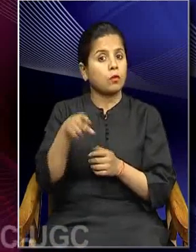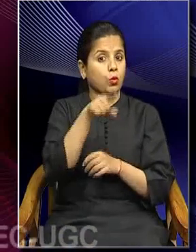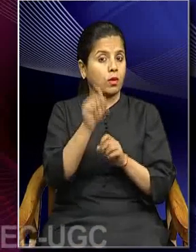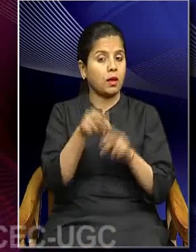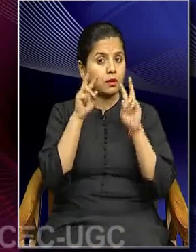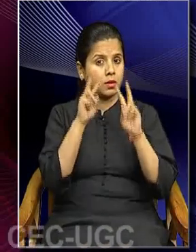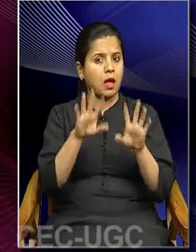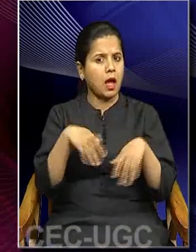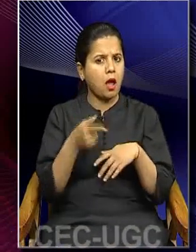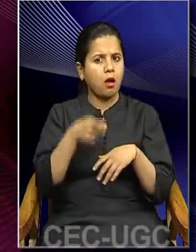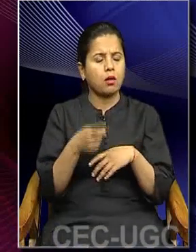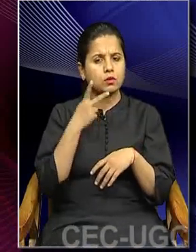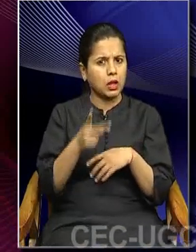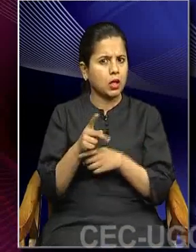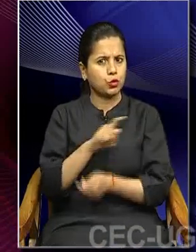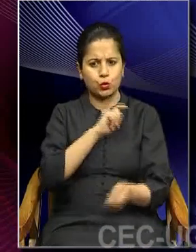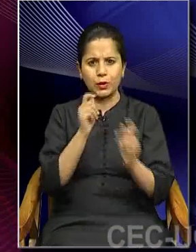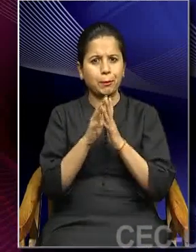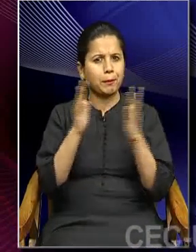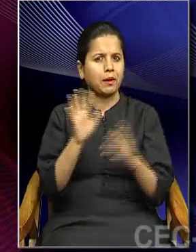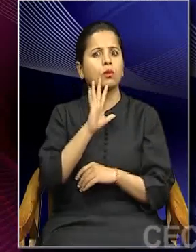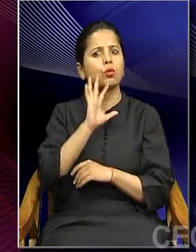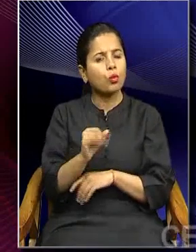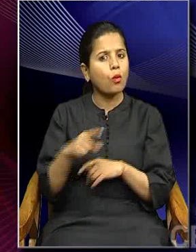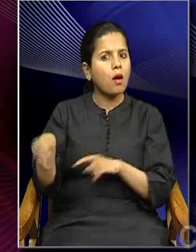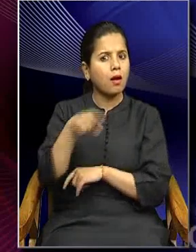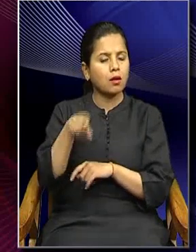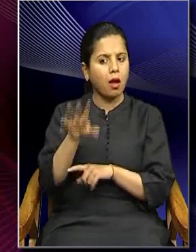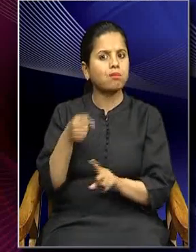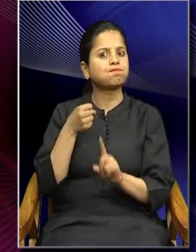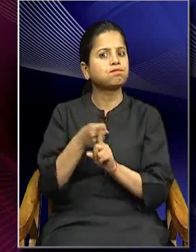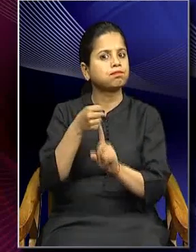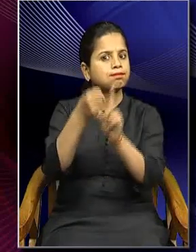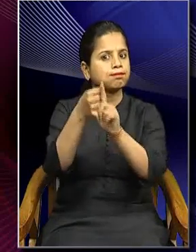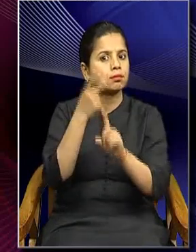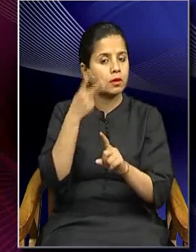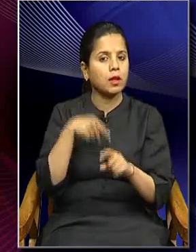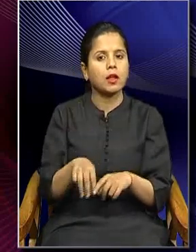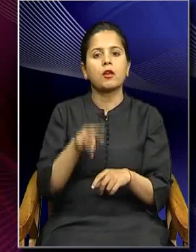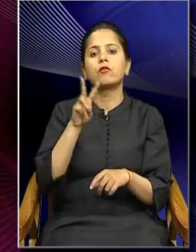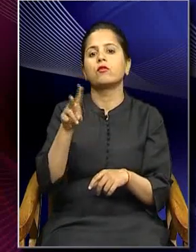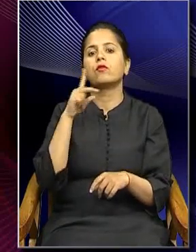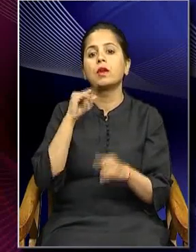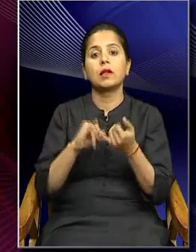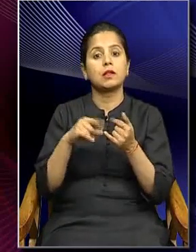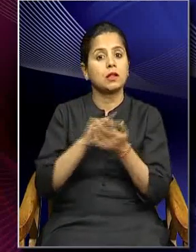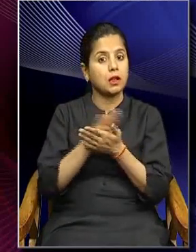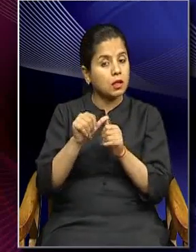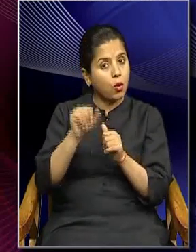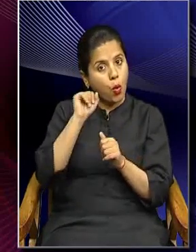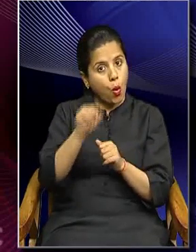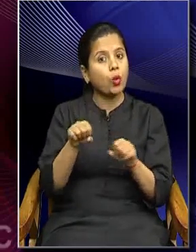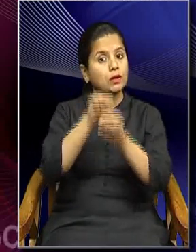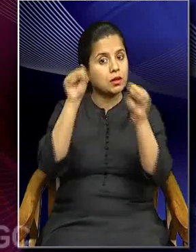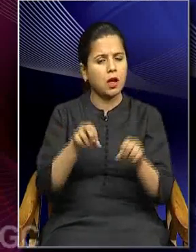how robust kind of realism is advocated in the Vaiśeṣika system.